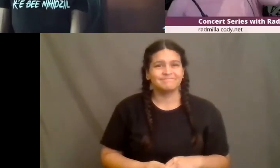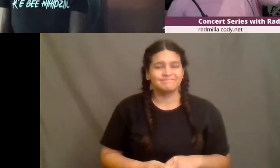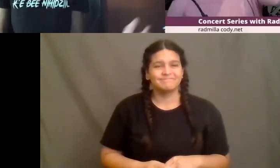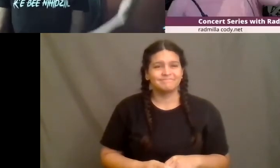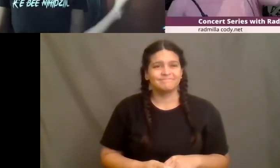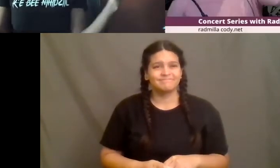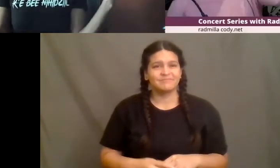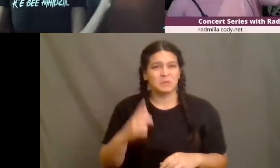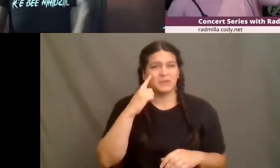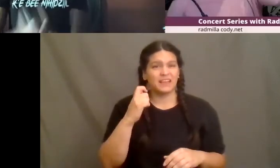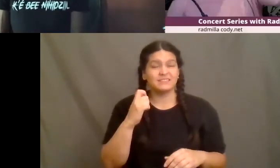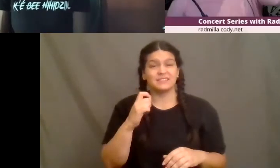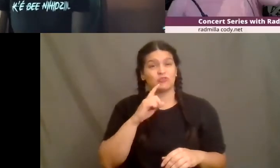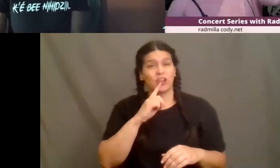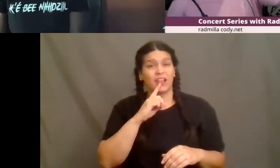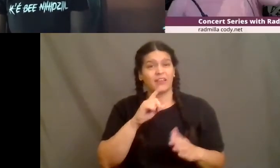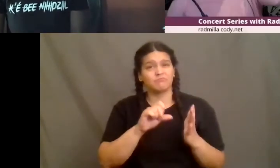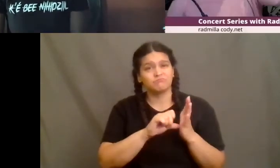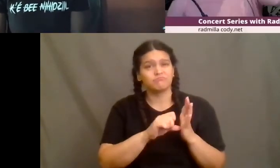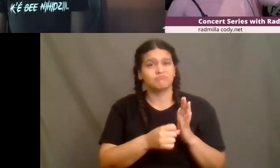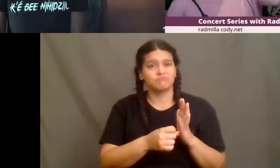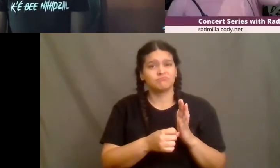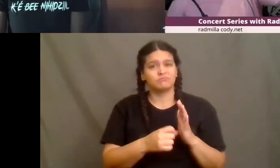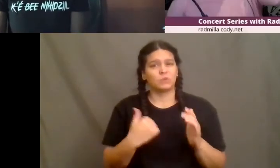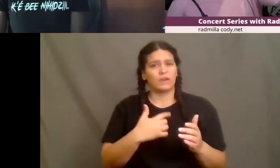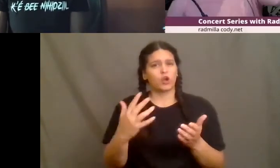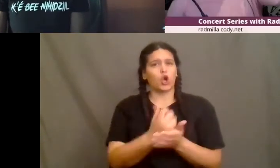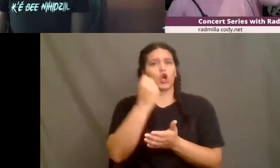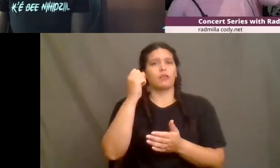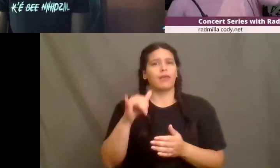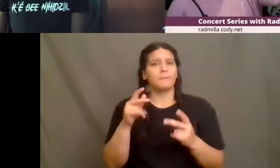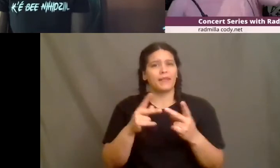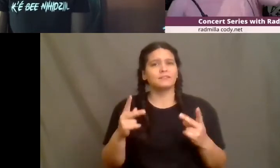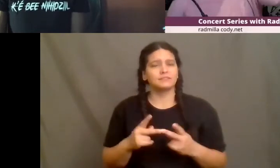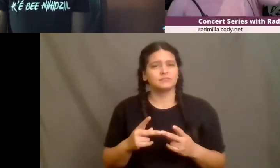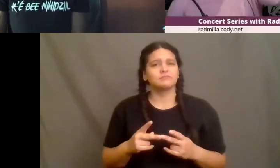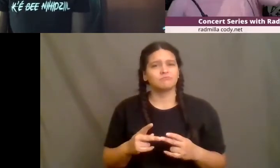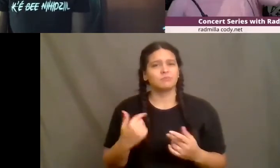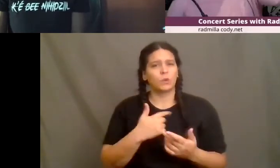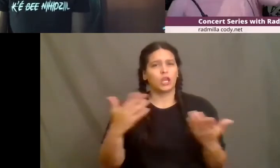Right now, we are in that place. We're in that place of hope. Yeah.